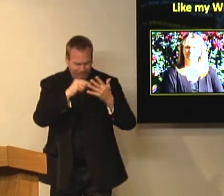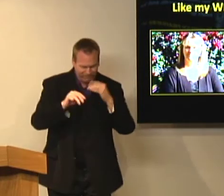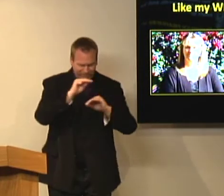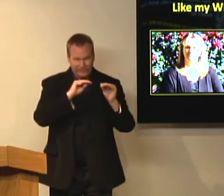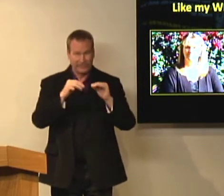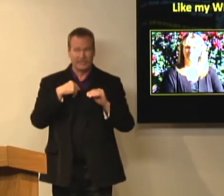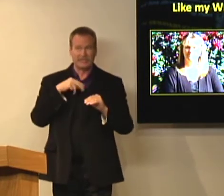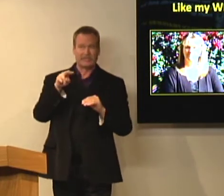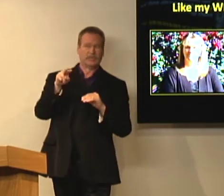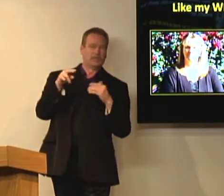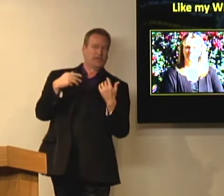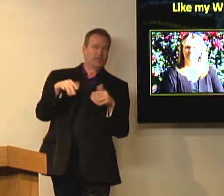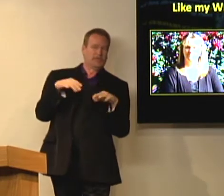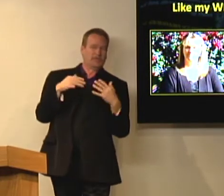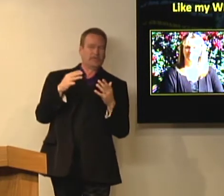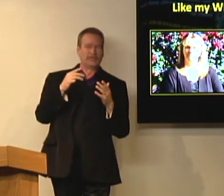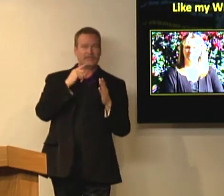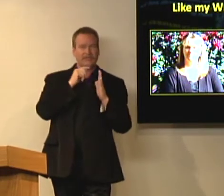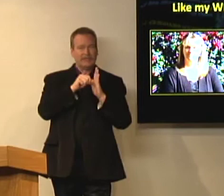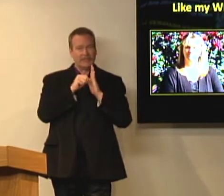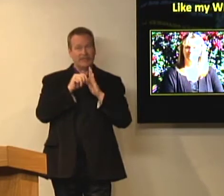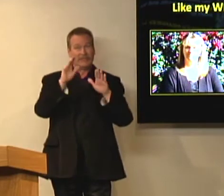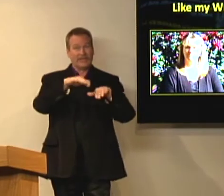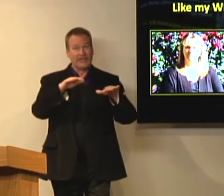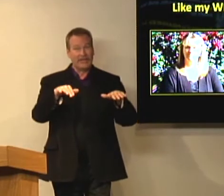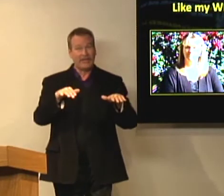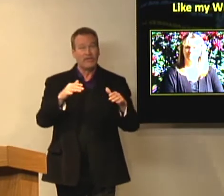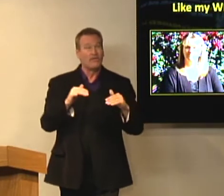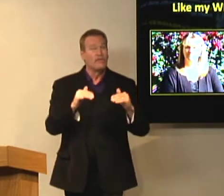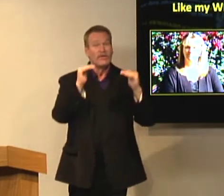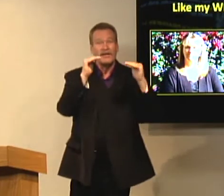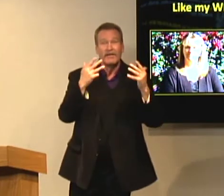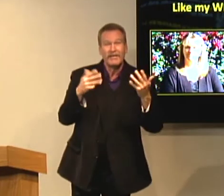wise woman. My wife is a wise woman. She's really great.